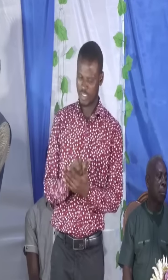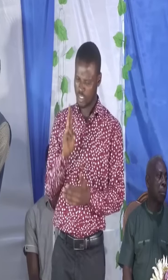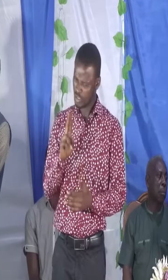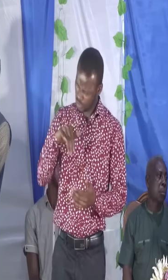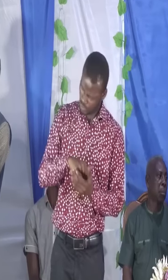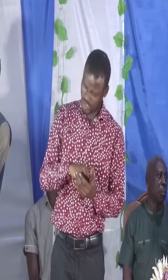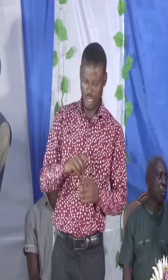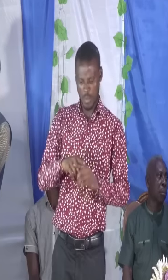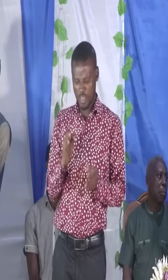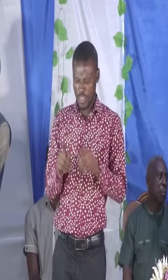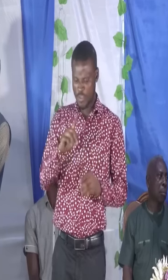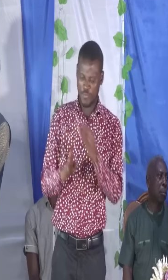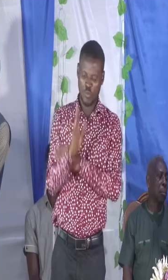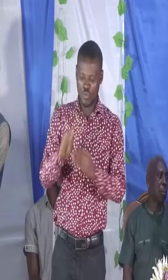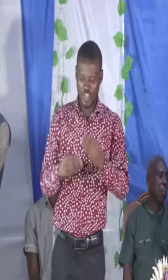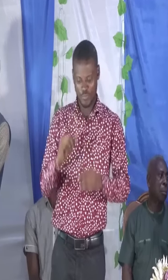keto na de adwuma o ma kese